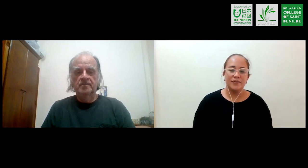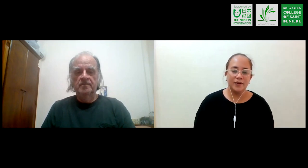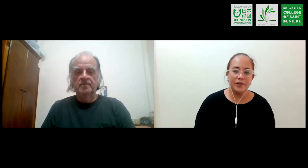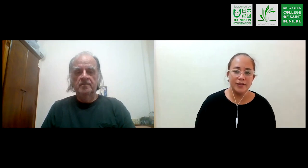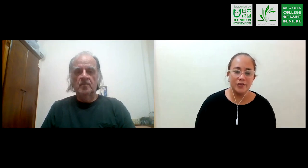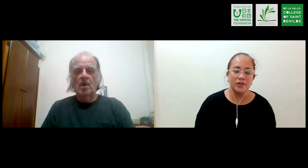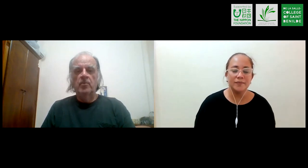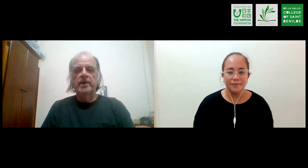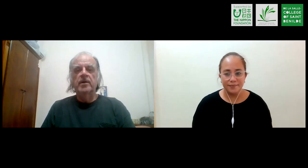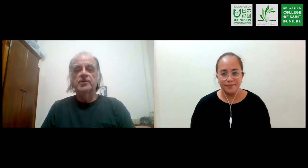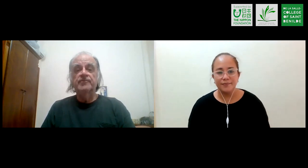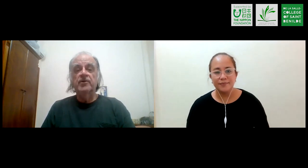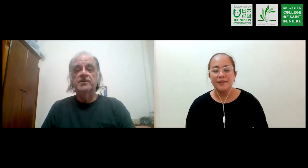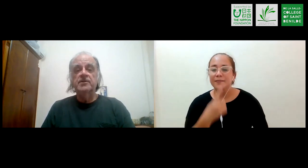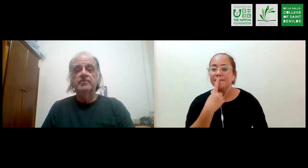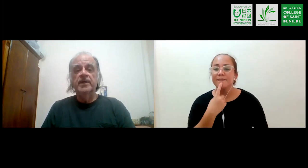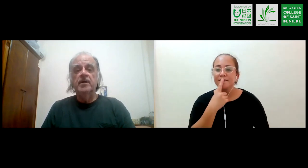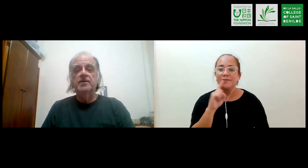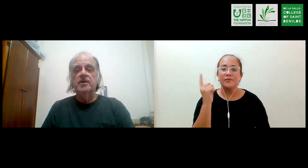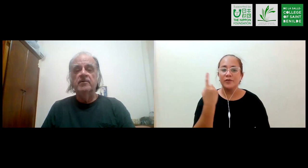Red. Red goes first because of,